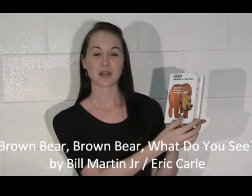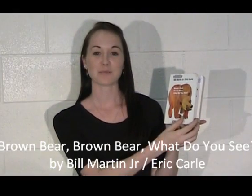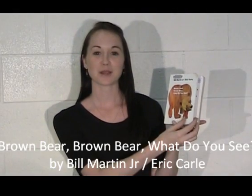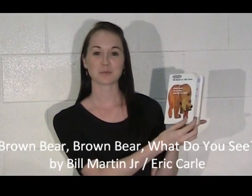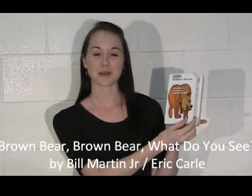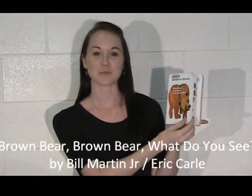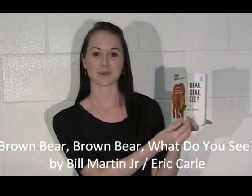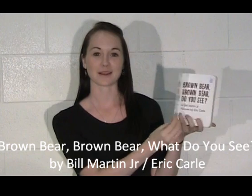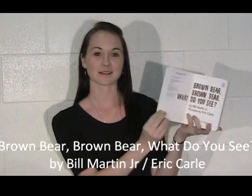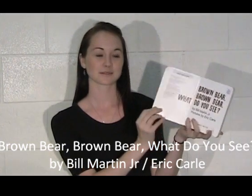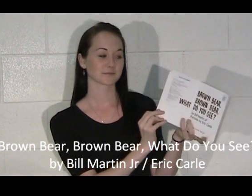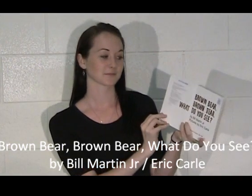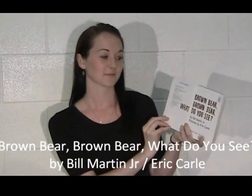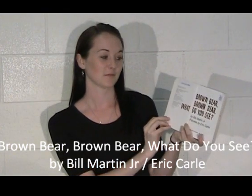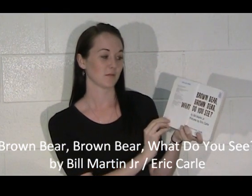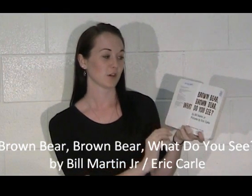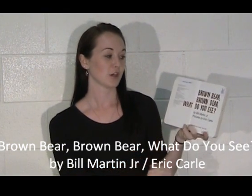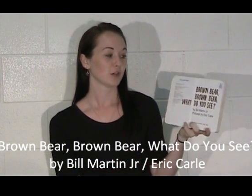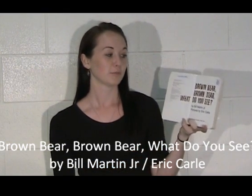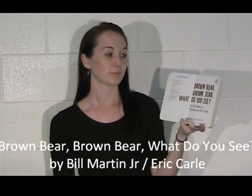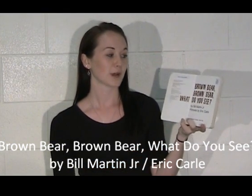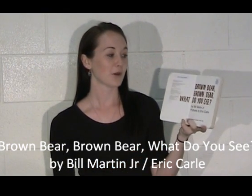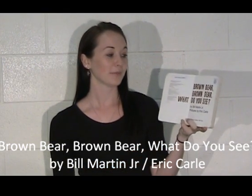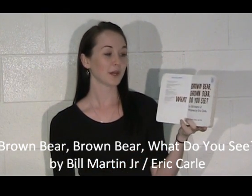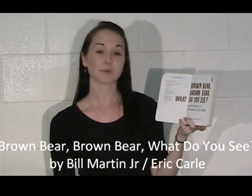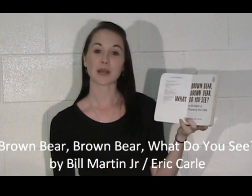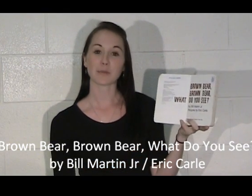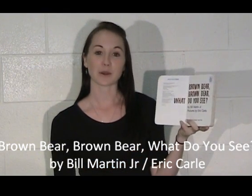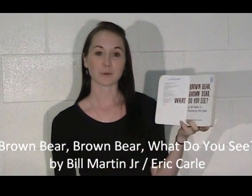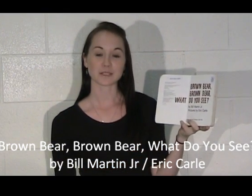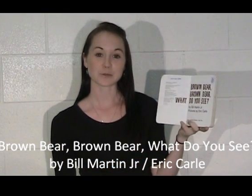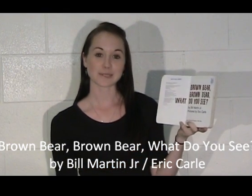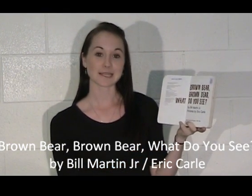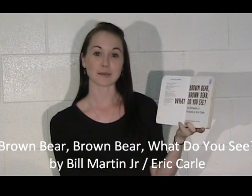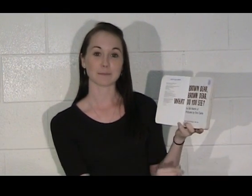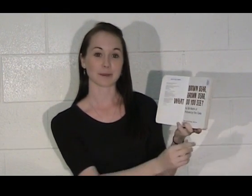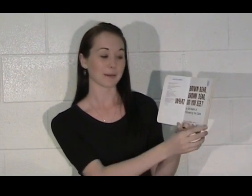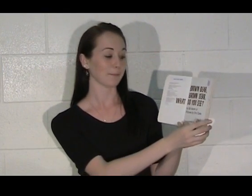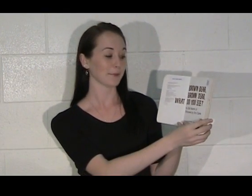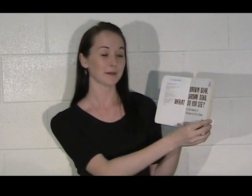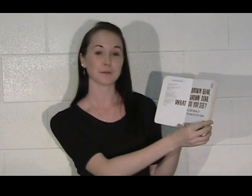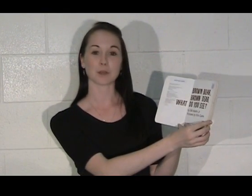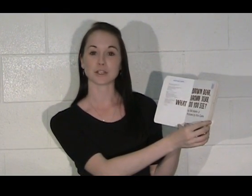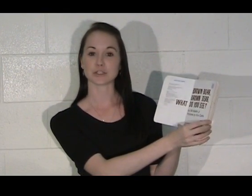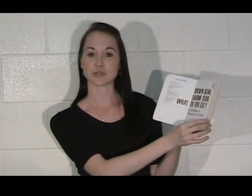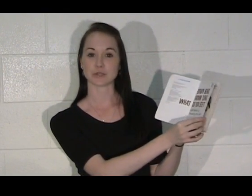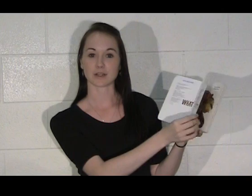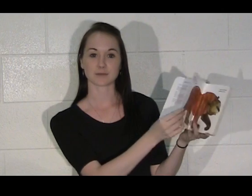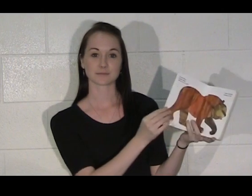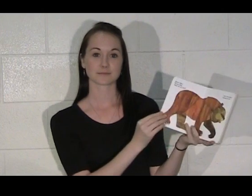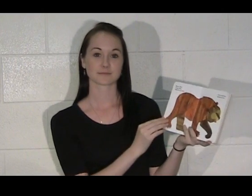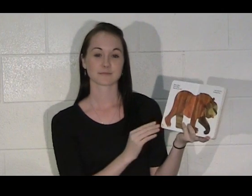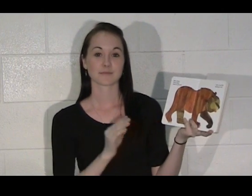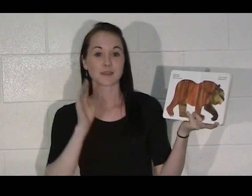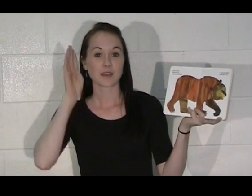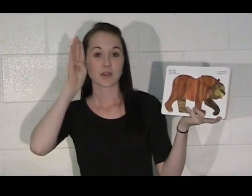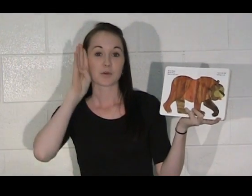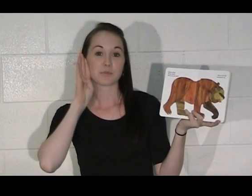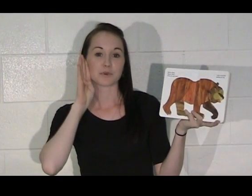Brown Bear, Brown Bear. Brown Bear, Brown Bear, What Do You See? By Bill Martin Jr.